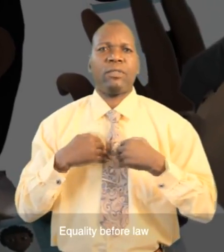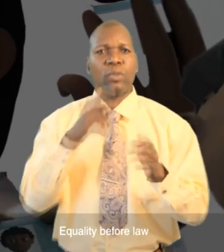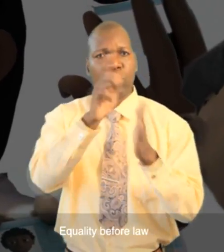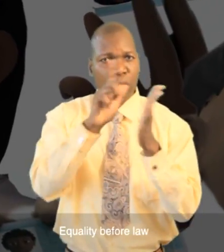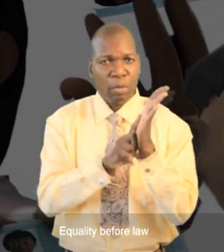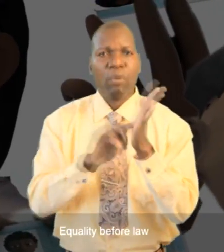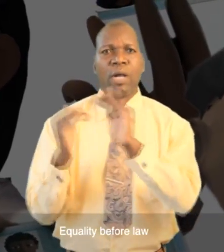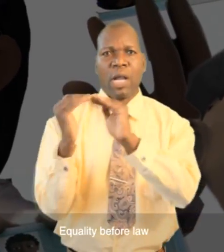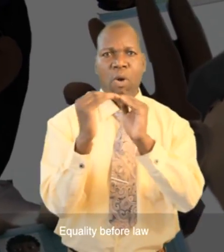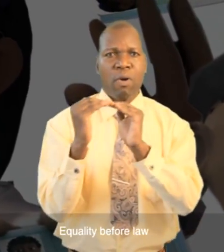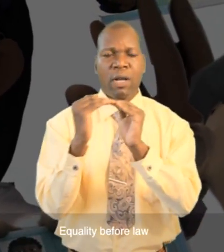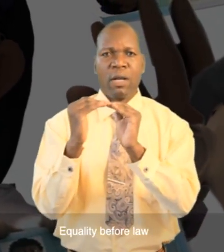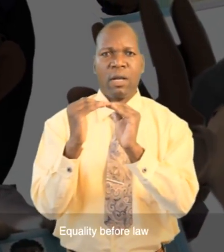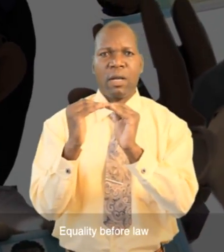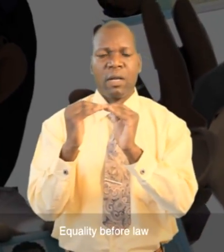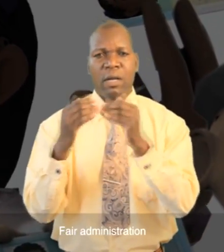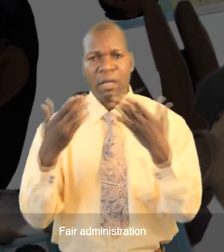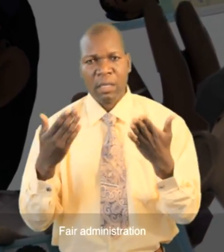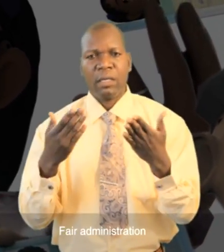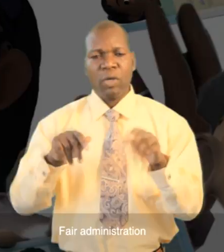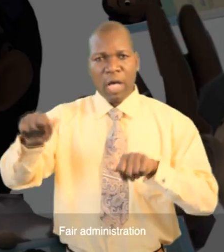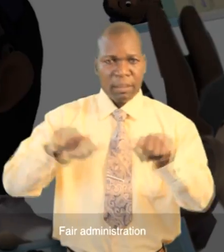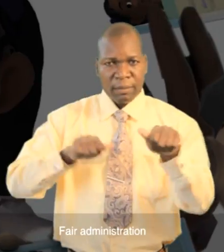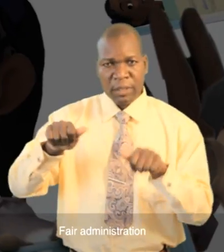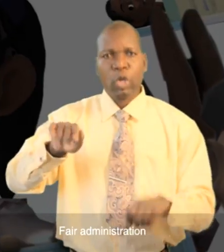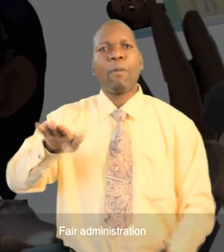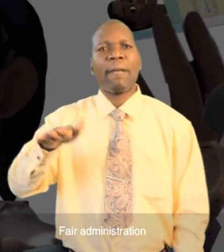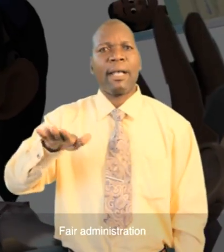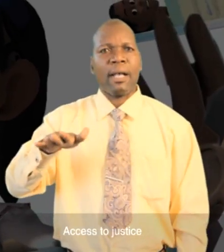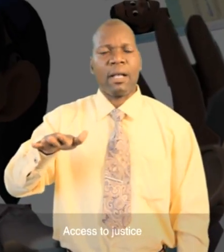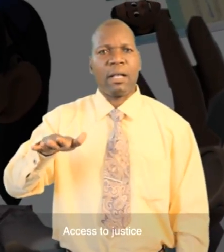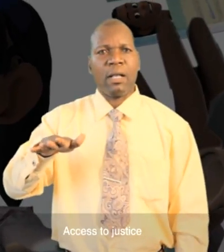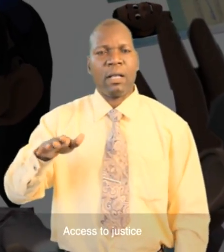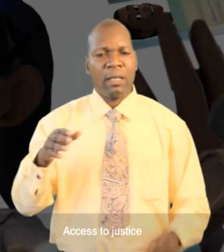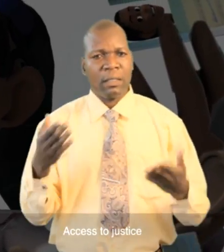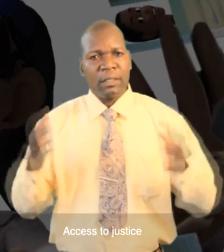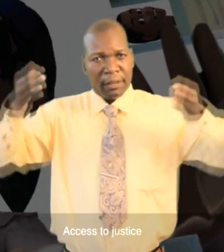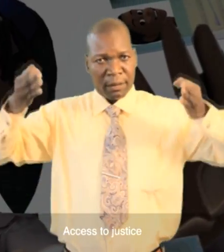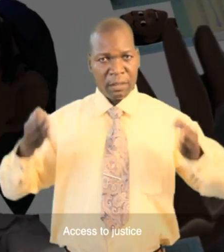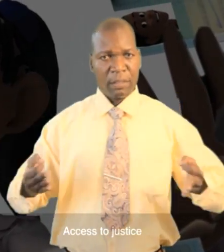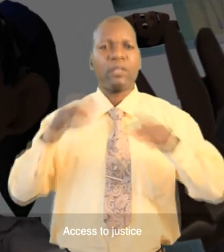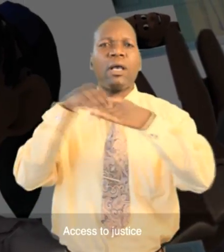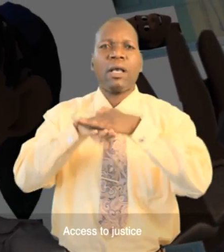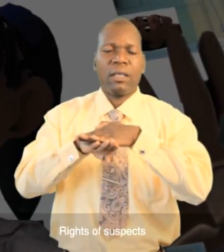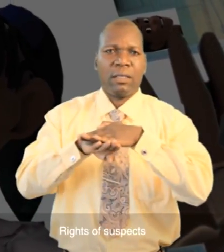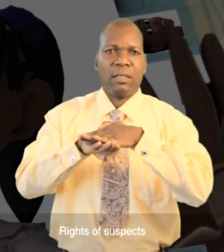equality before law, fair administration, access to justice, rights